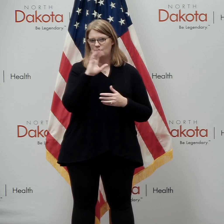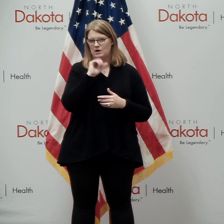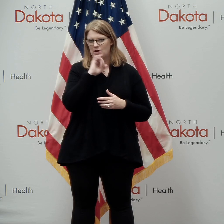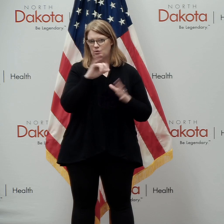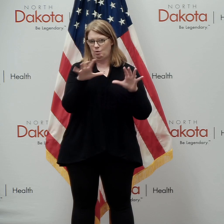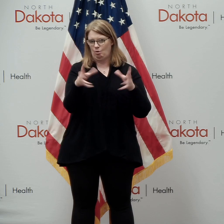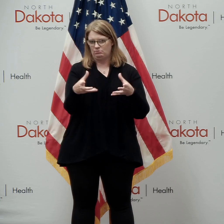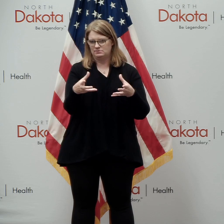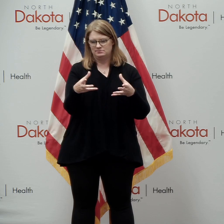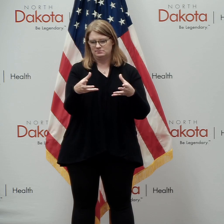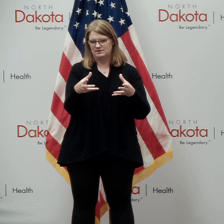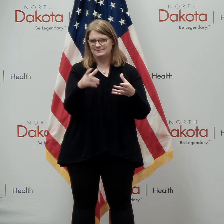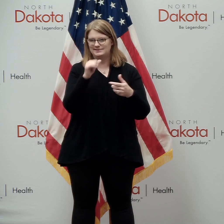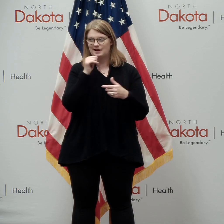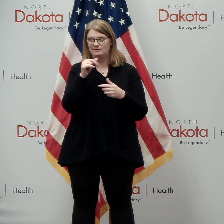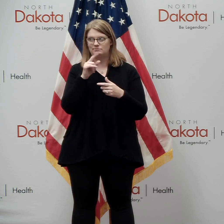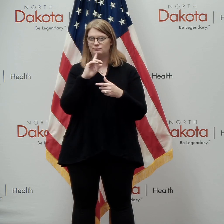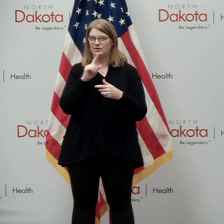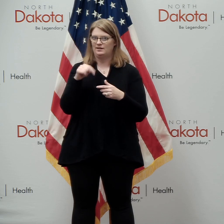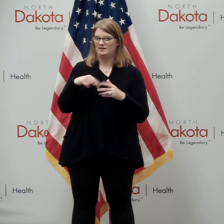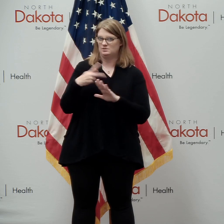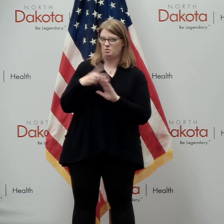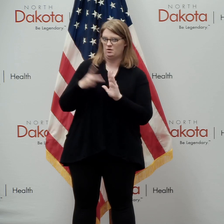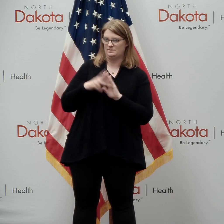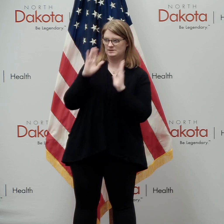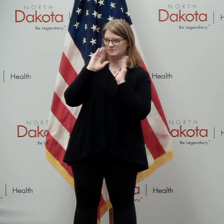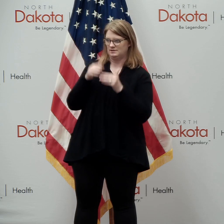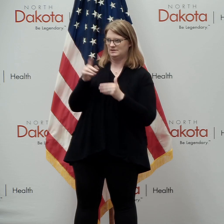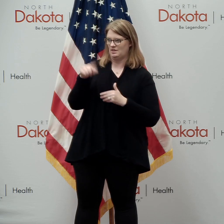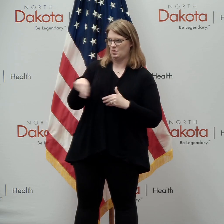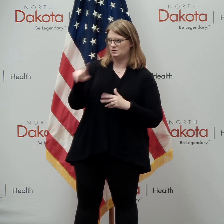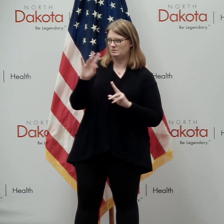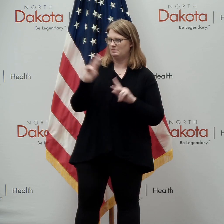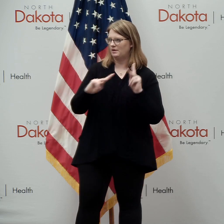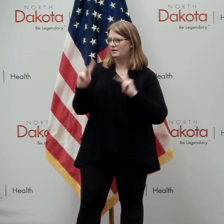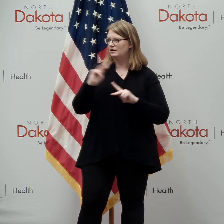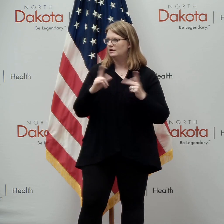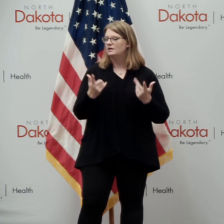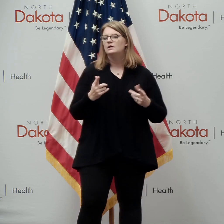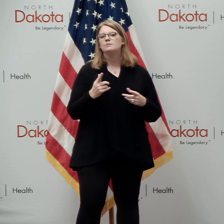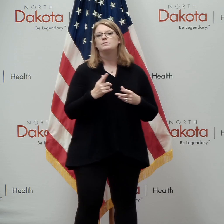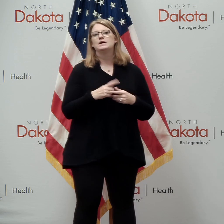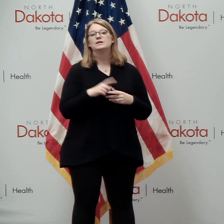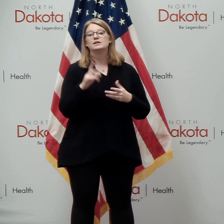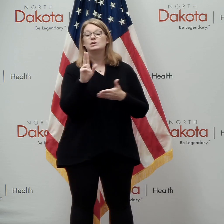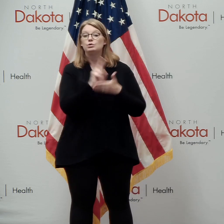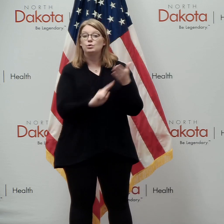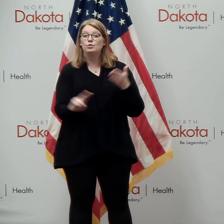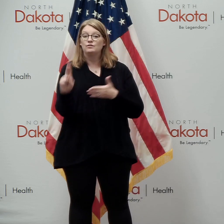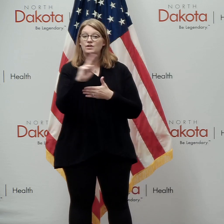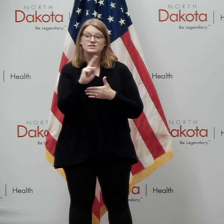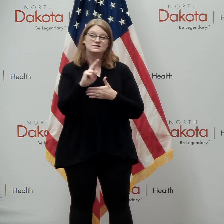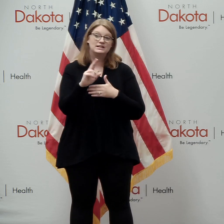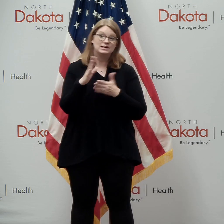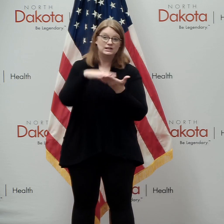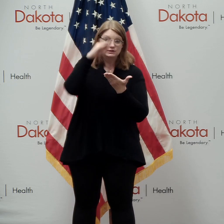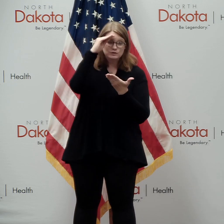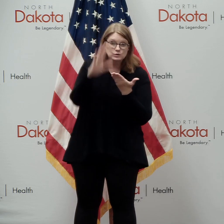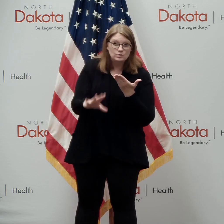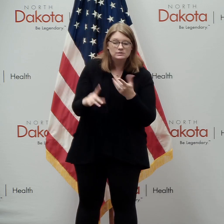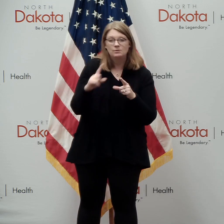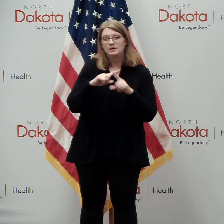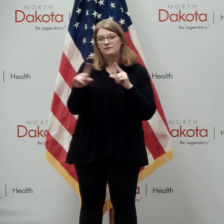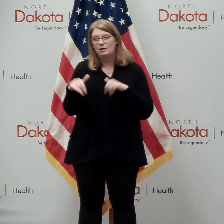for this program every day. And so again, when we talk about trying to reach university students, we got to have different approaches and